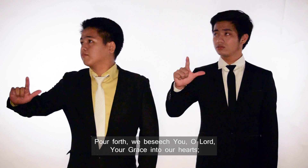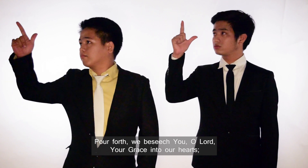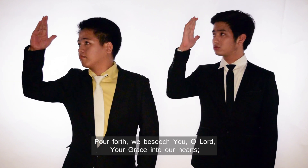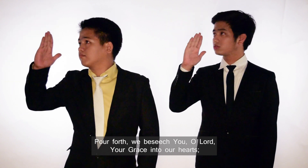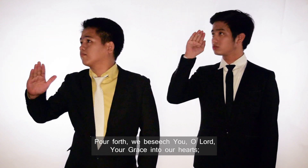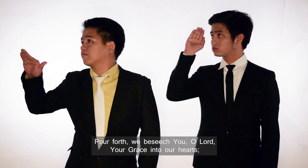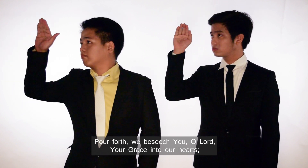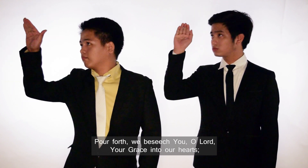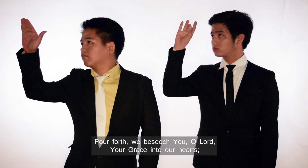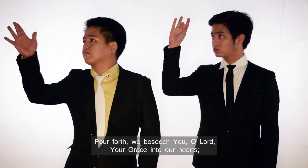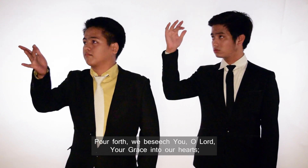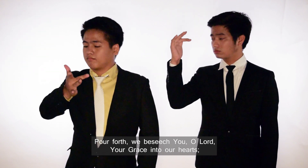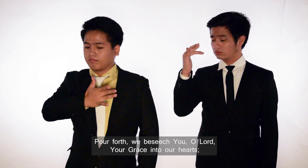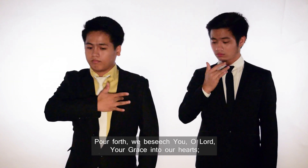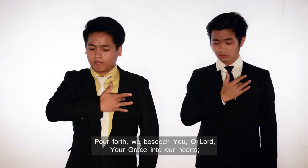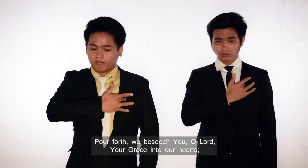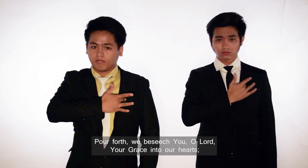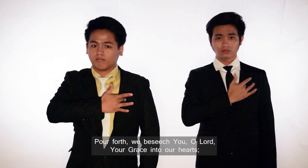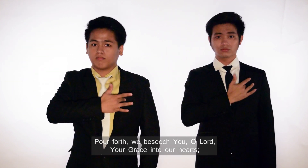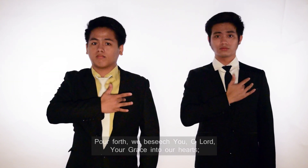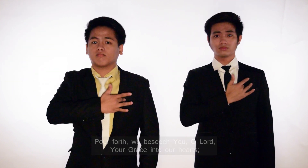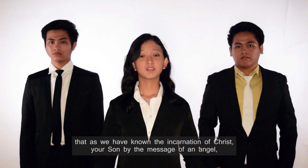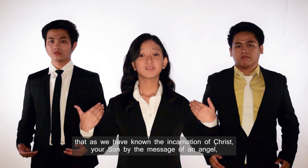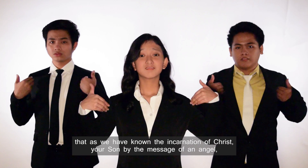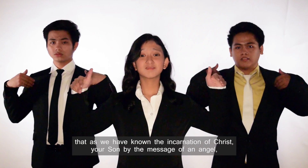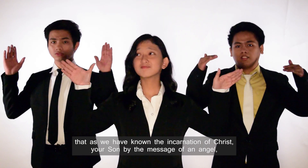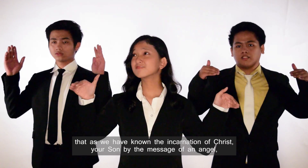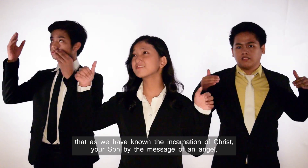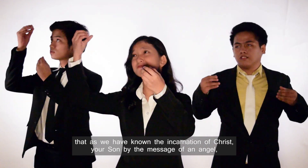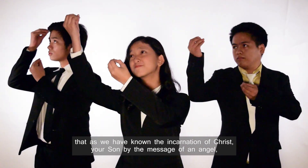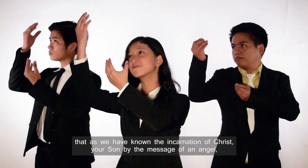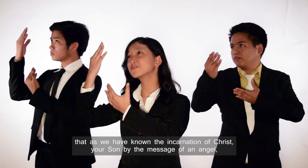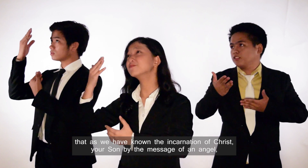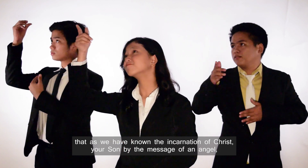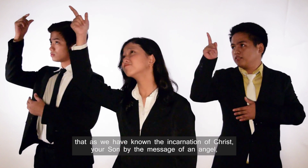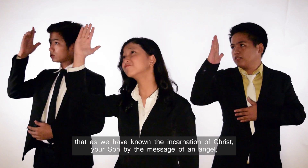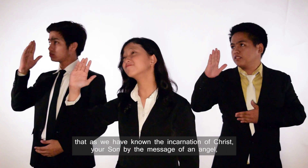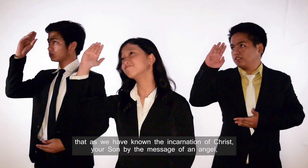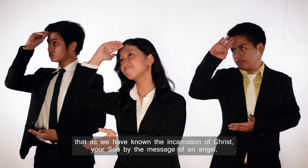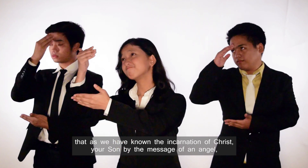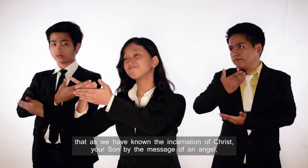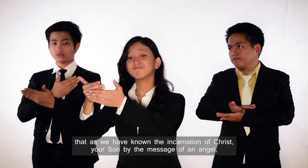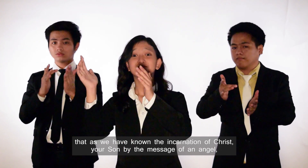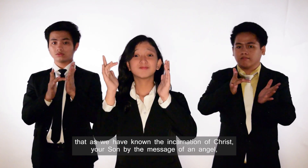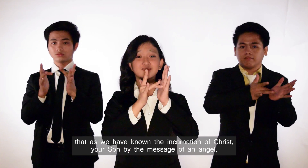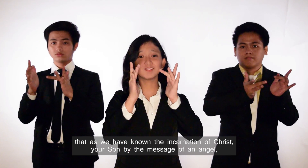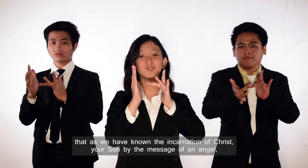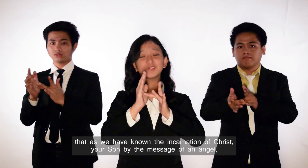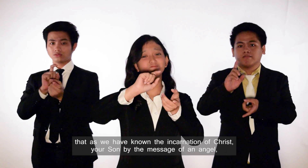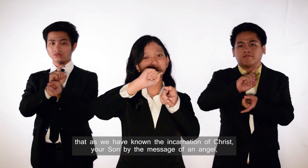you, O Lord, your grace into our hearts, that we to whom the incarnation of Christ your Son was